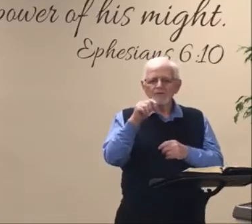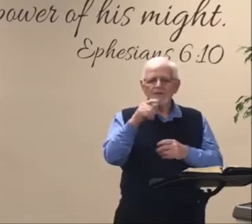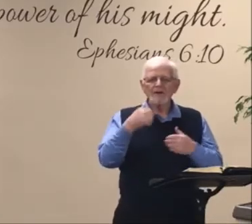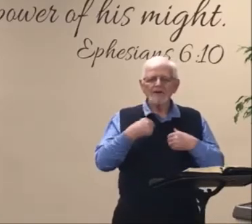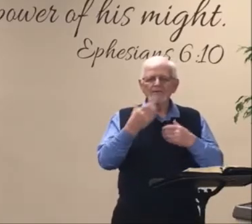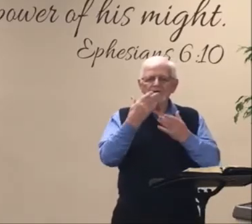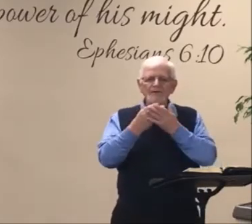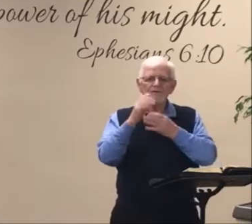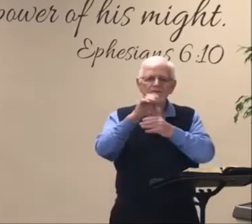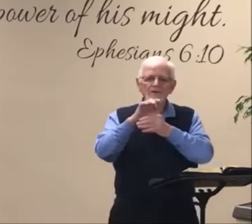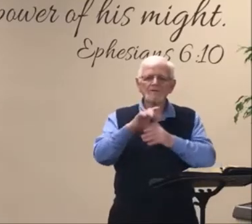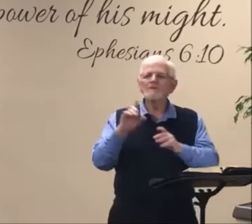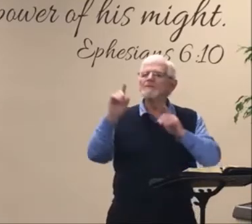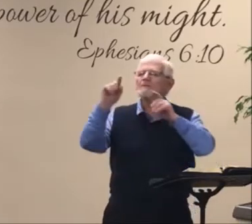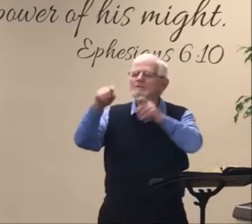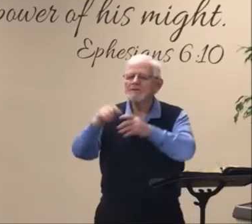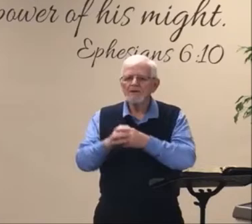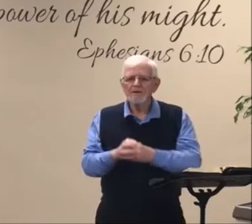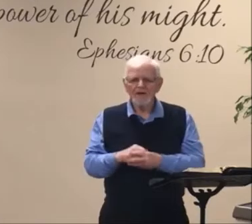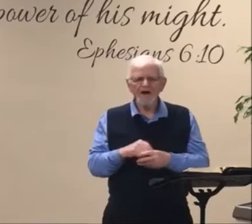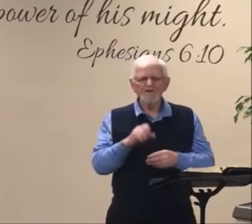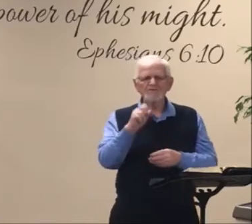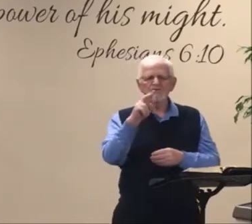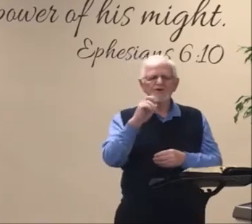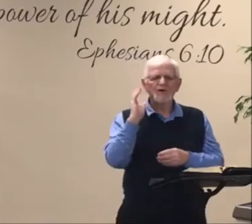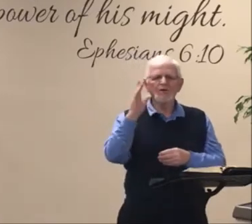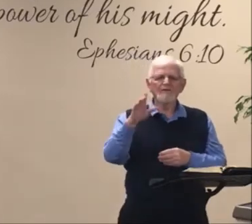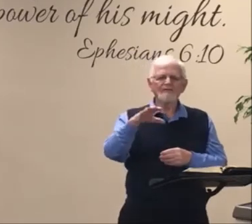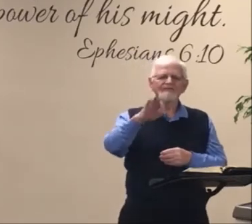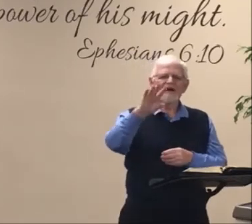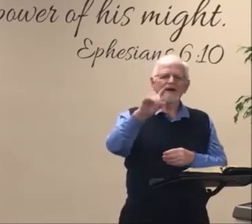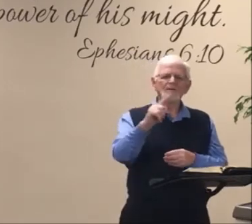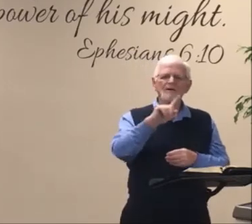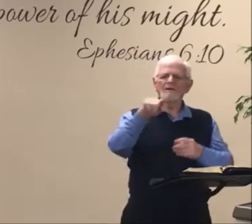that you're going to there? Oh, I'm sure we'll find one when we get there.